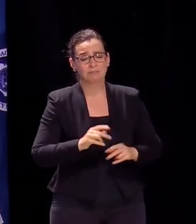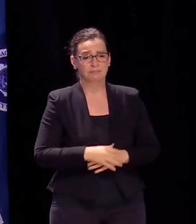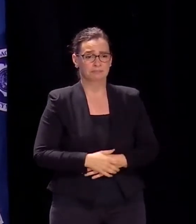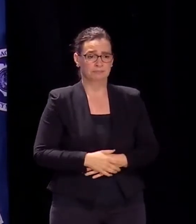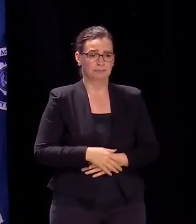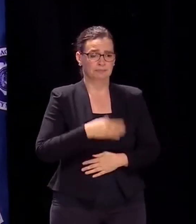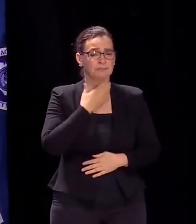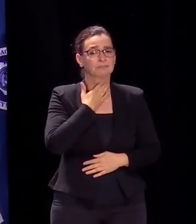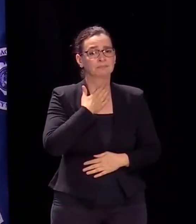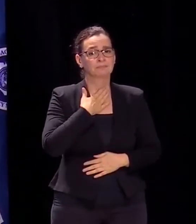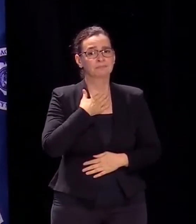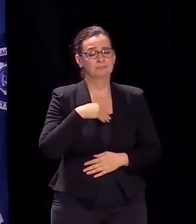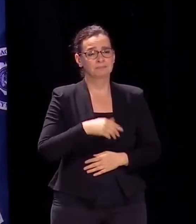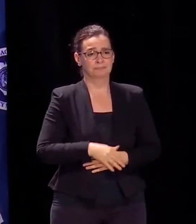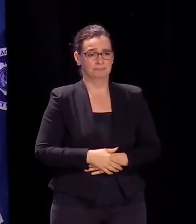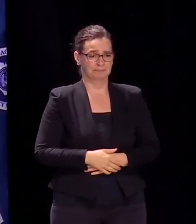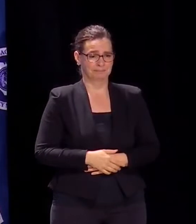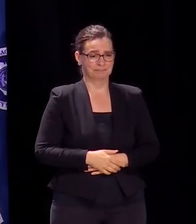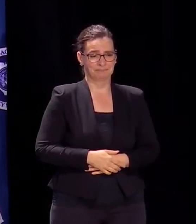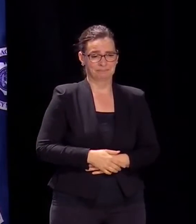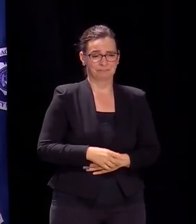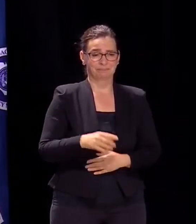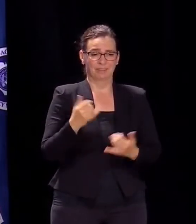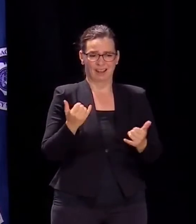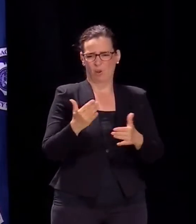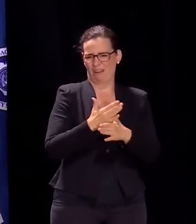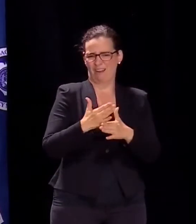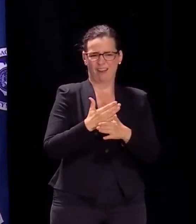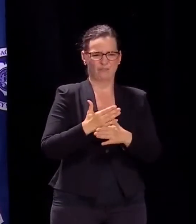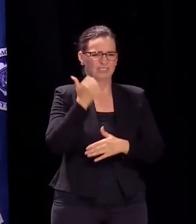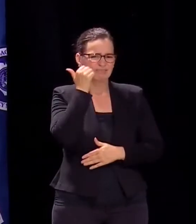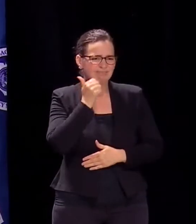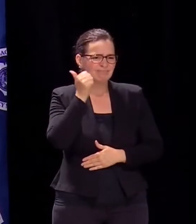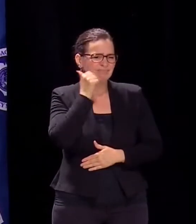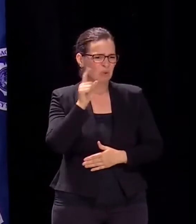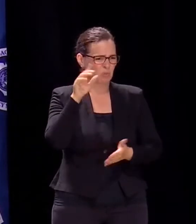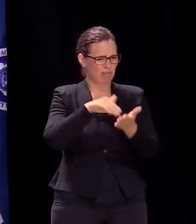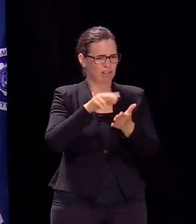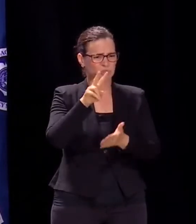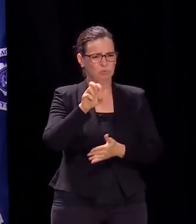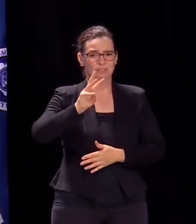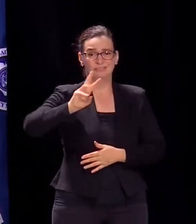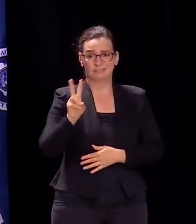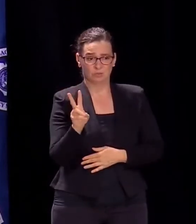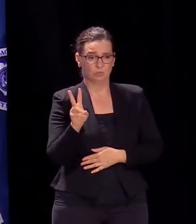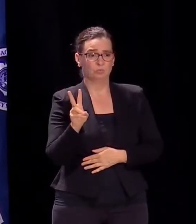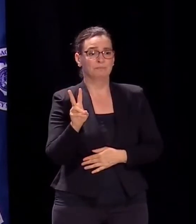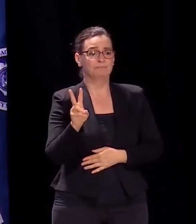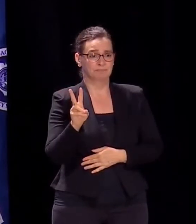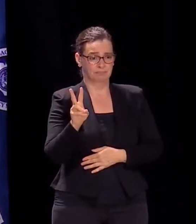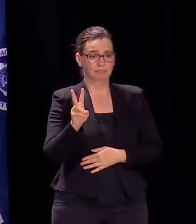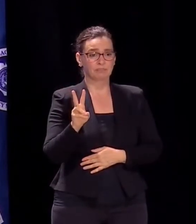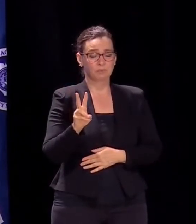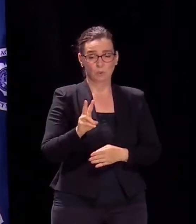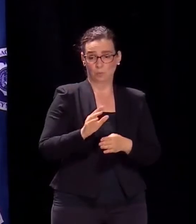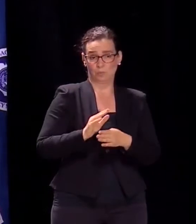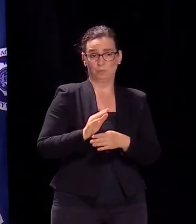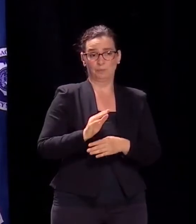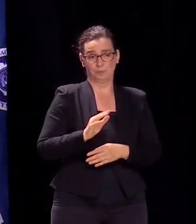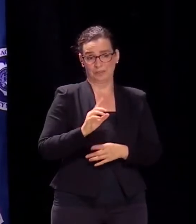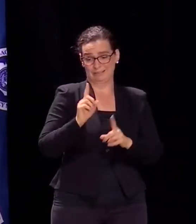averaged 1,262 tests per day in Onondaga County. We continue to test